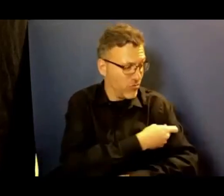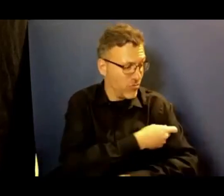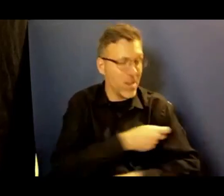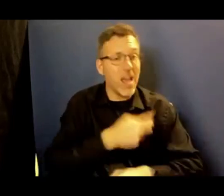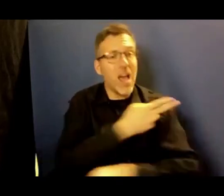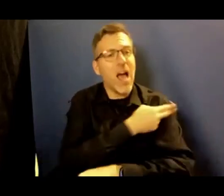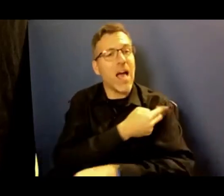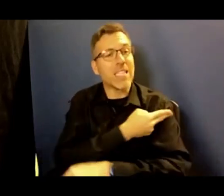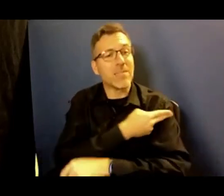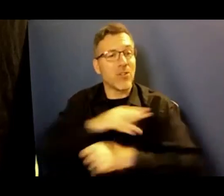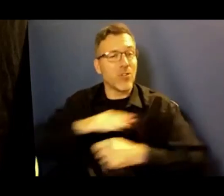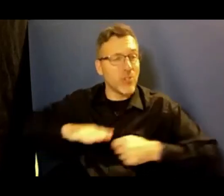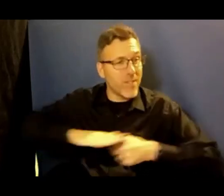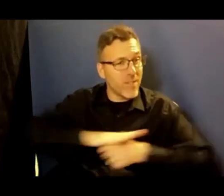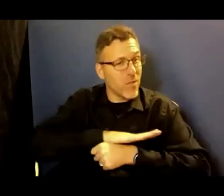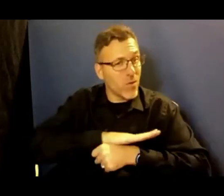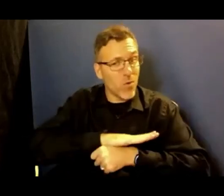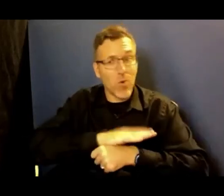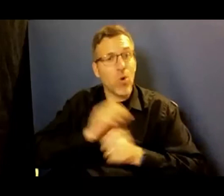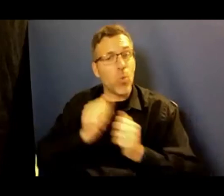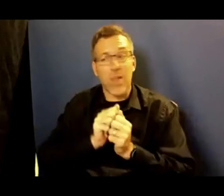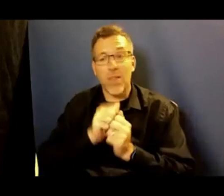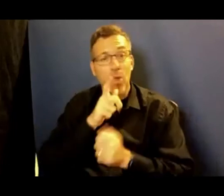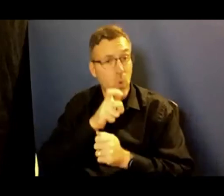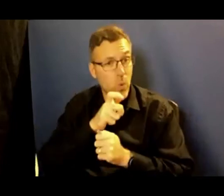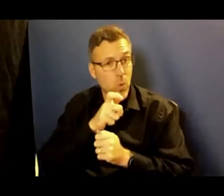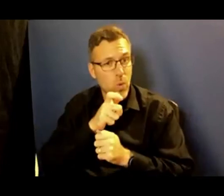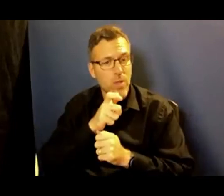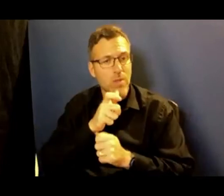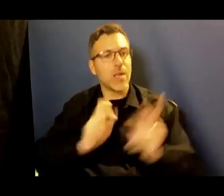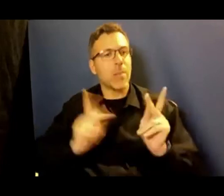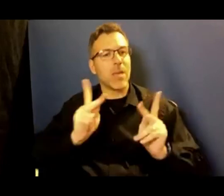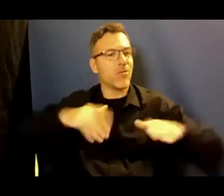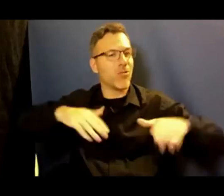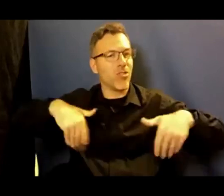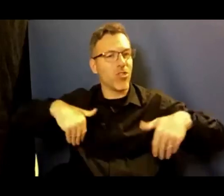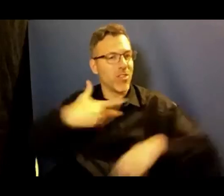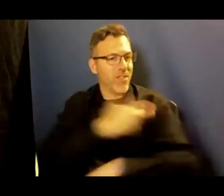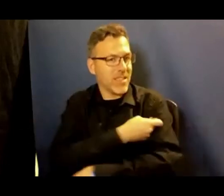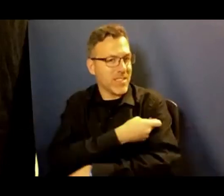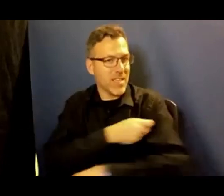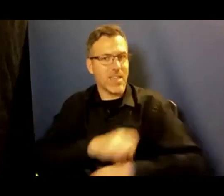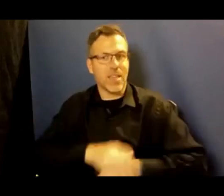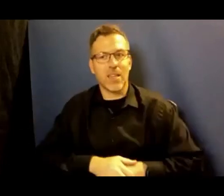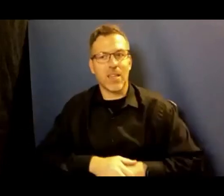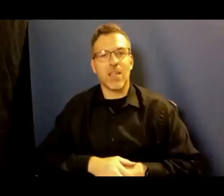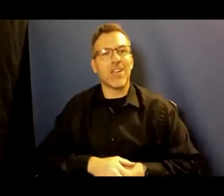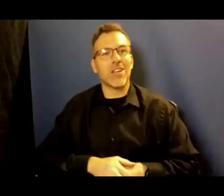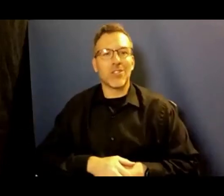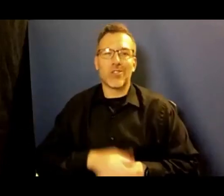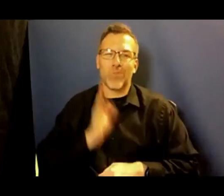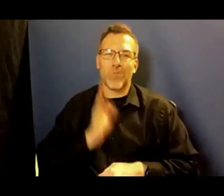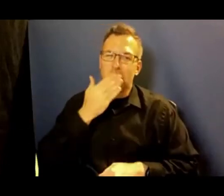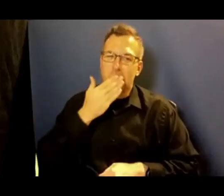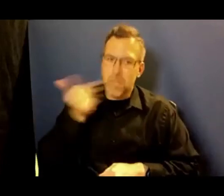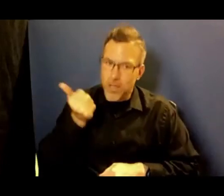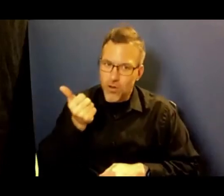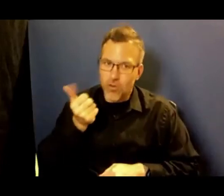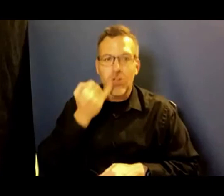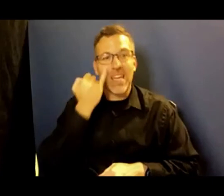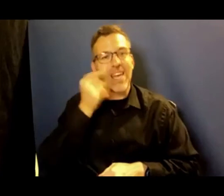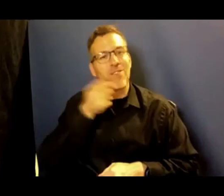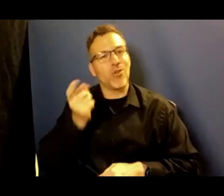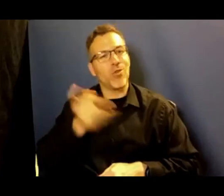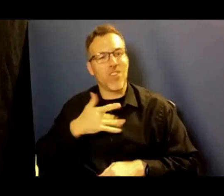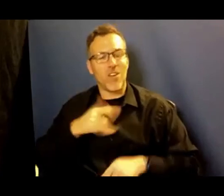be better to help those that are not quite ready for vaccine yet to get their 1st and 2nd doses. So I think there are a